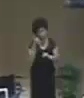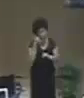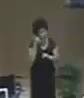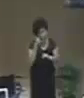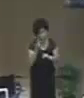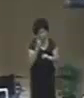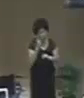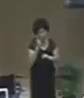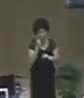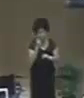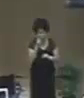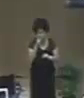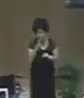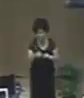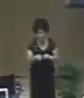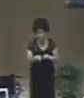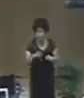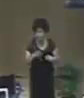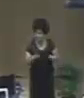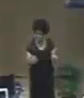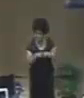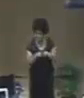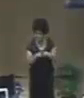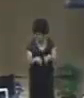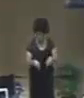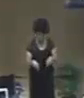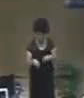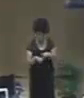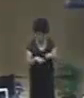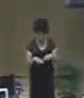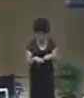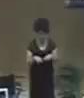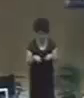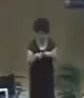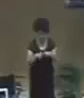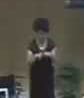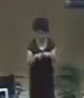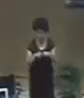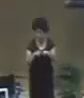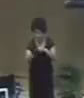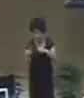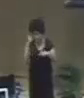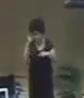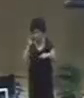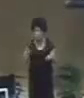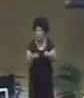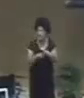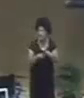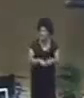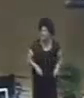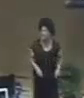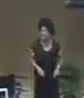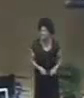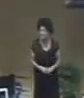devices, anything. So I would assume that's probably similar here. Similar in many countries across the world. They can get internet